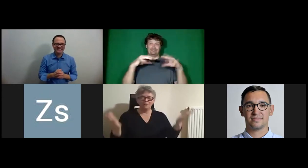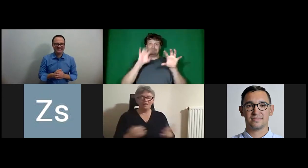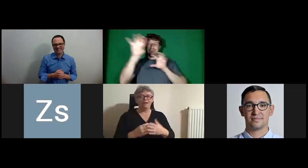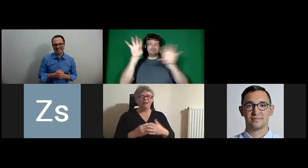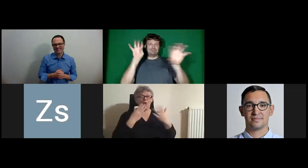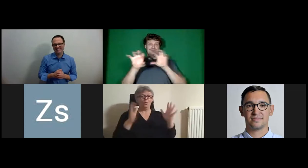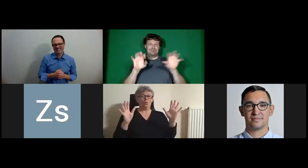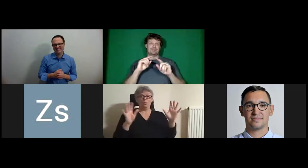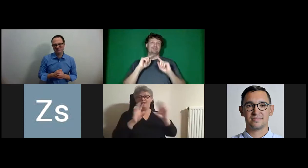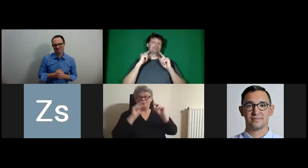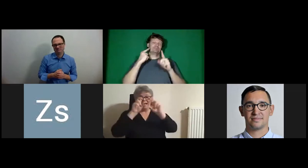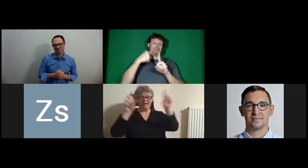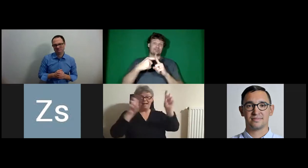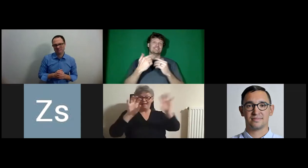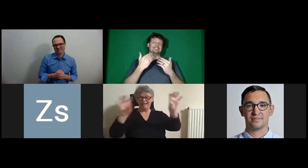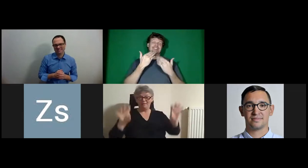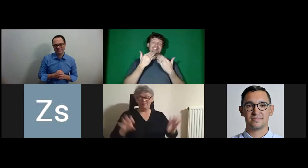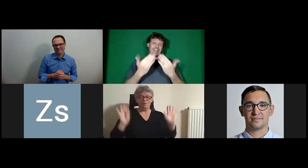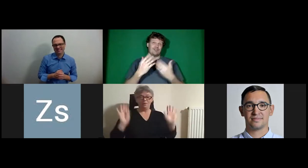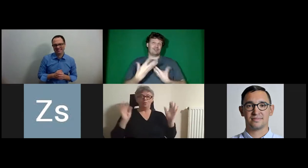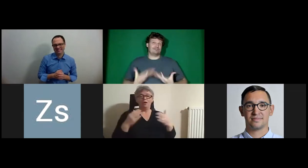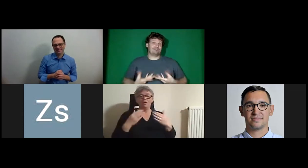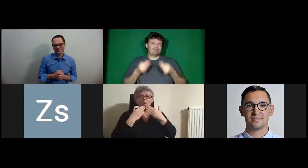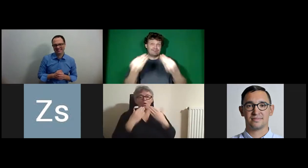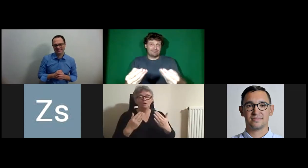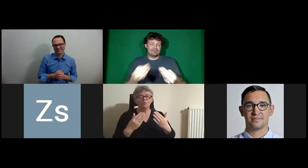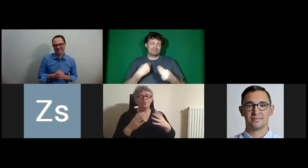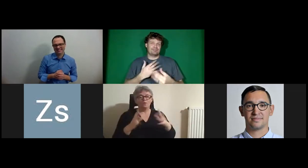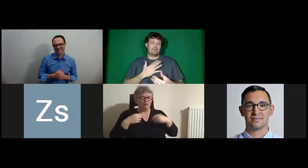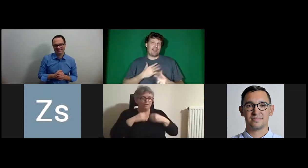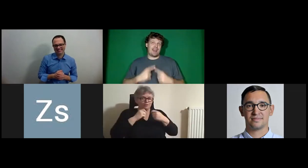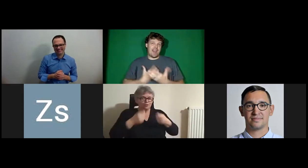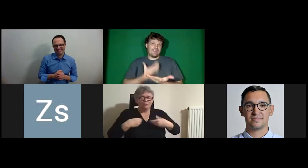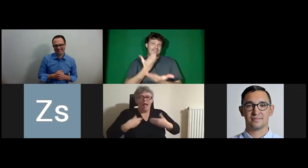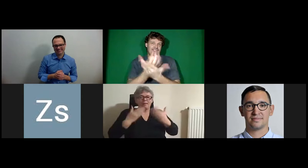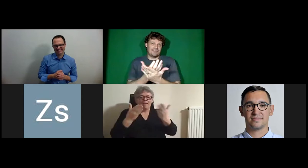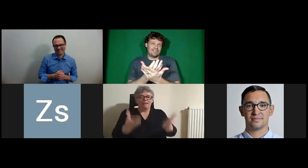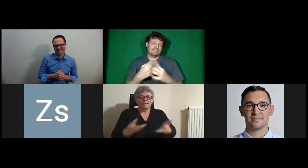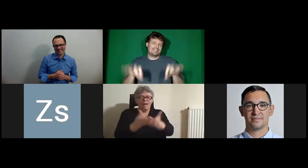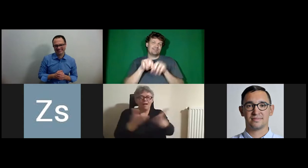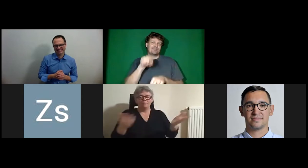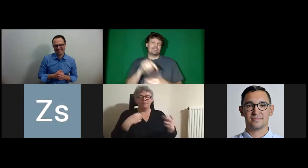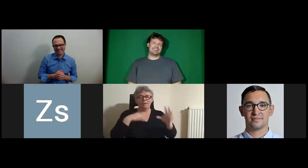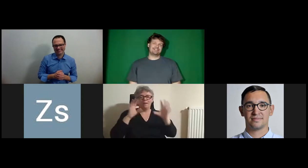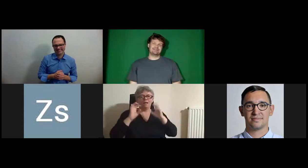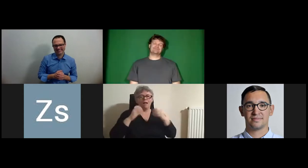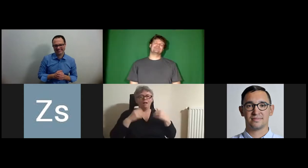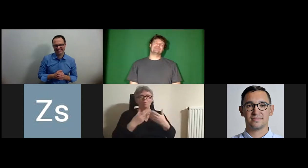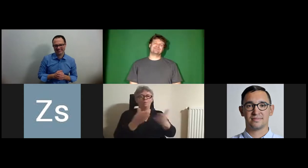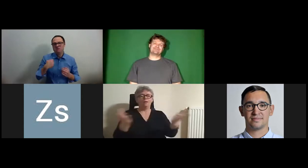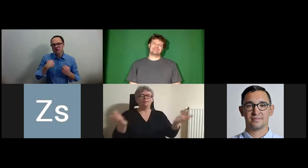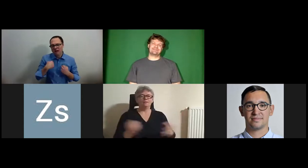Thank you, and thanks to all the interpreters. This is so amazing to see this all. Thank you for interpreting my